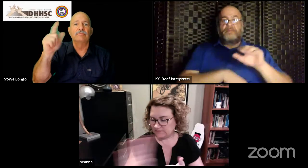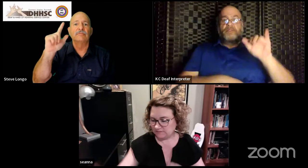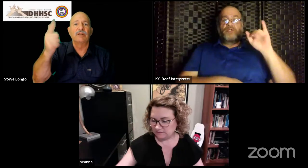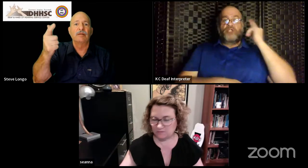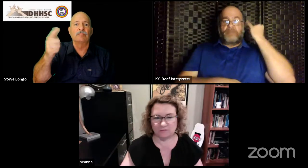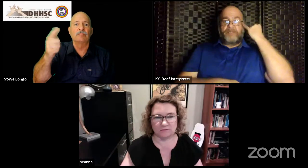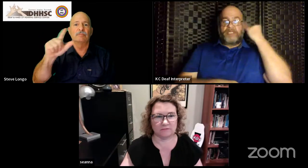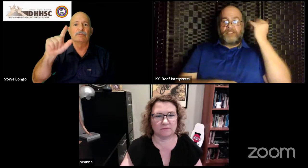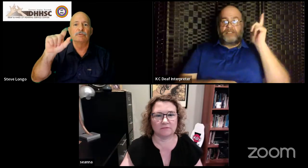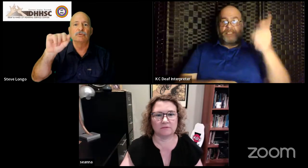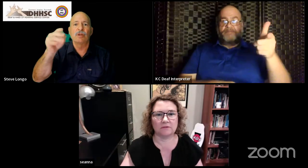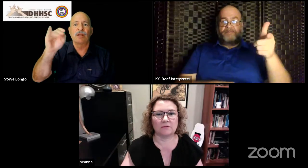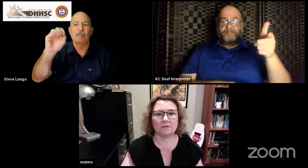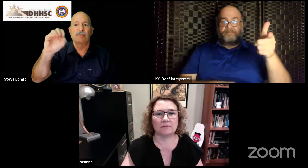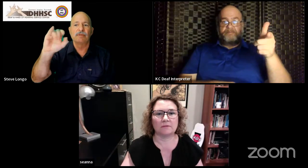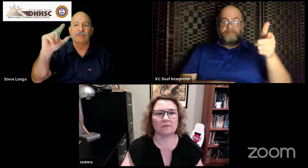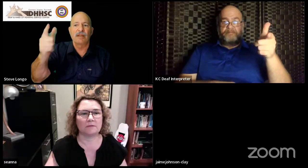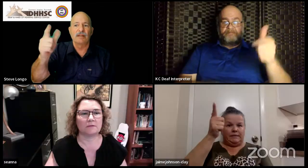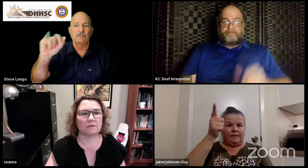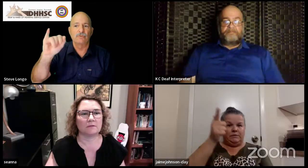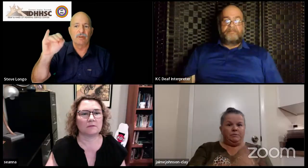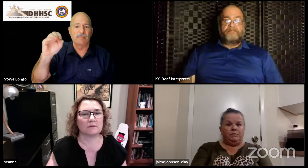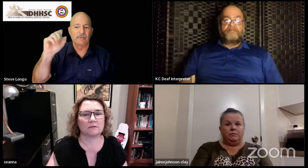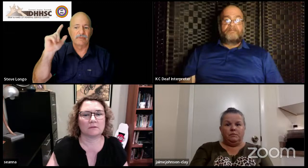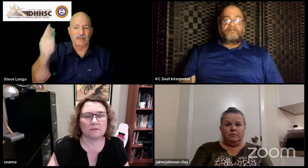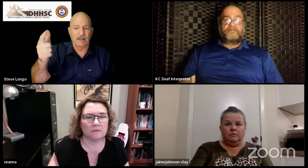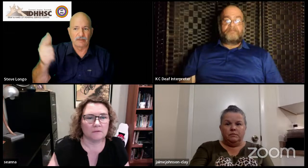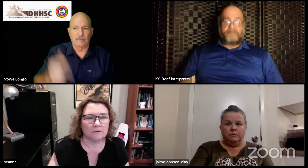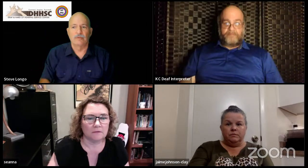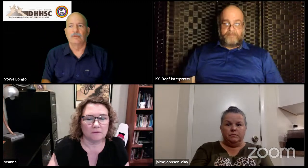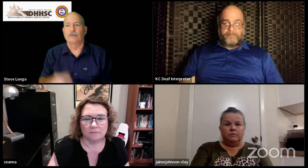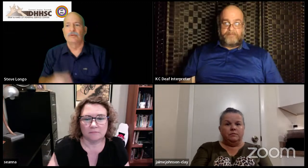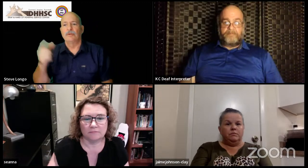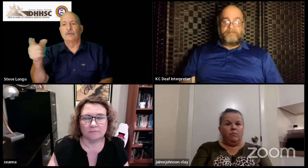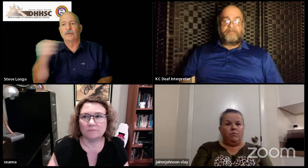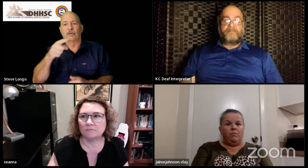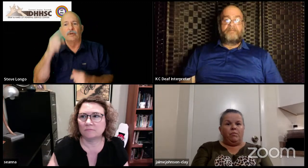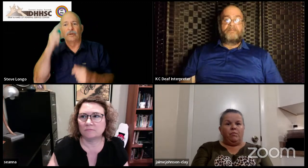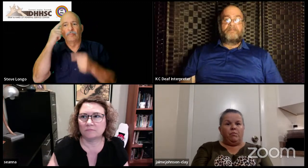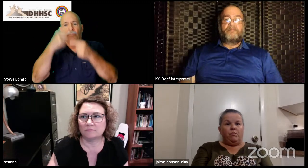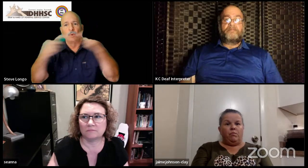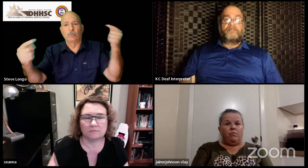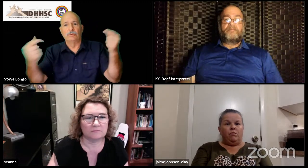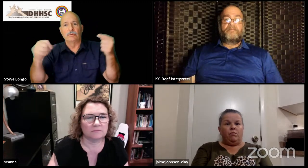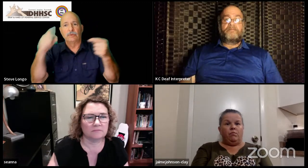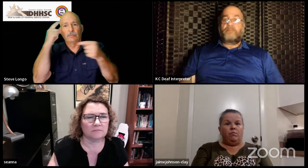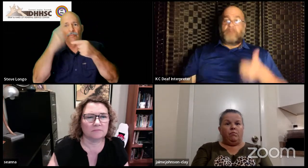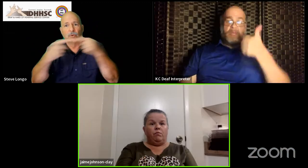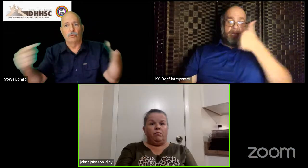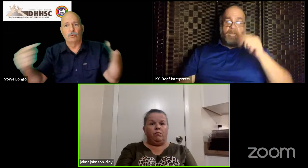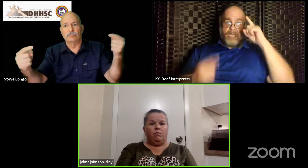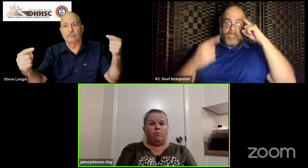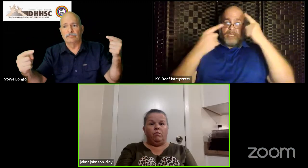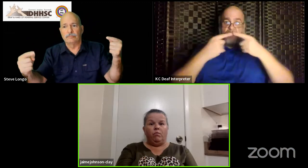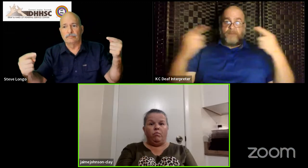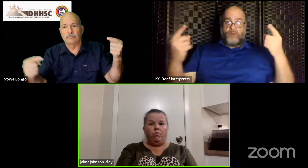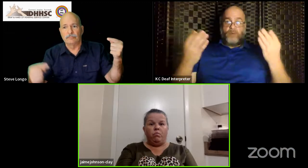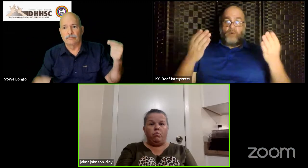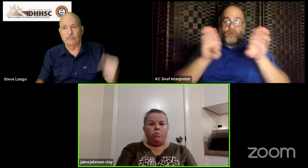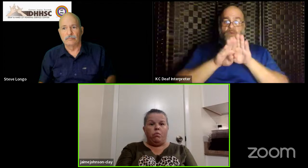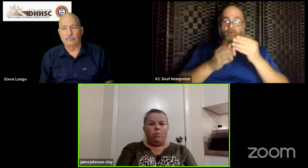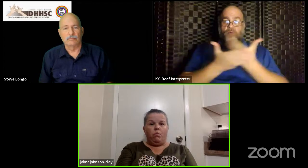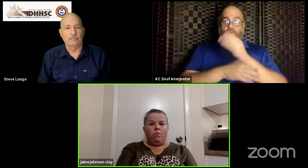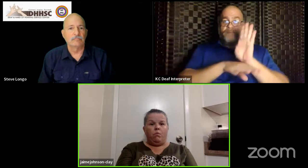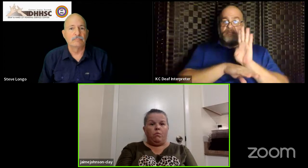has a motion to close new business. Jamie seconds that motion to close new business.